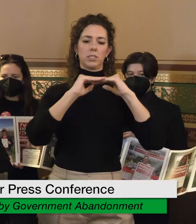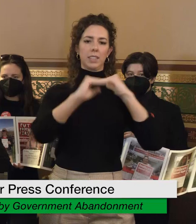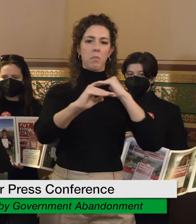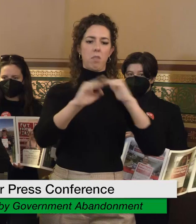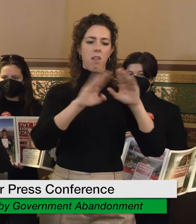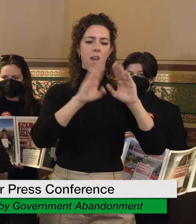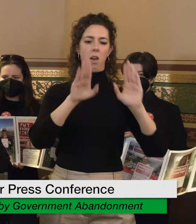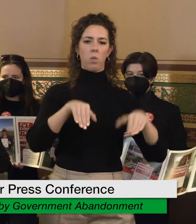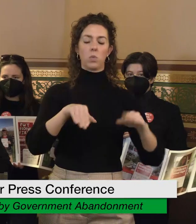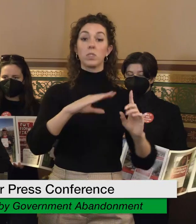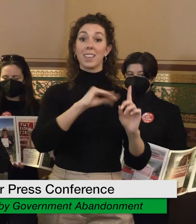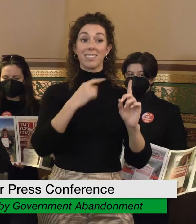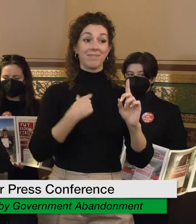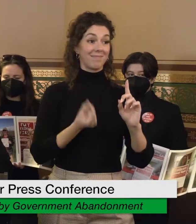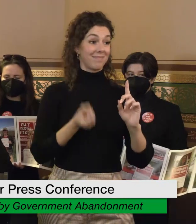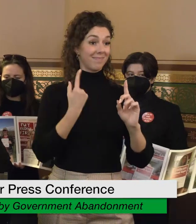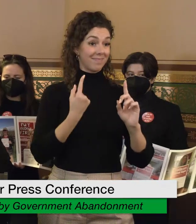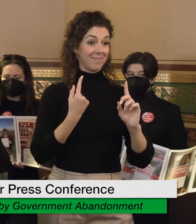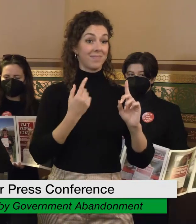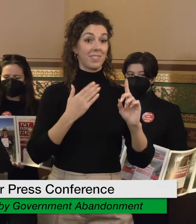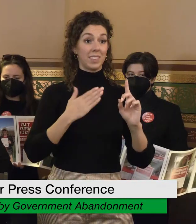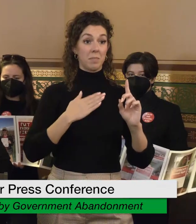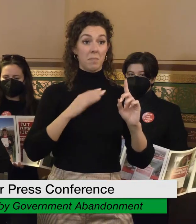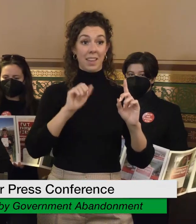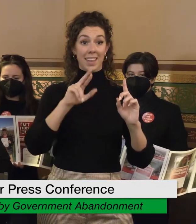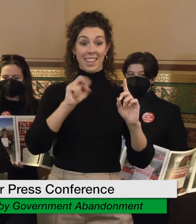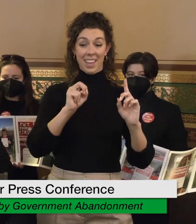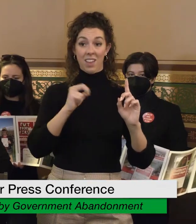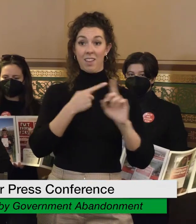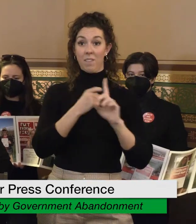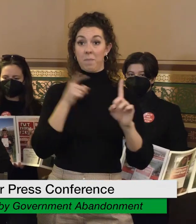and denied care by the pain clinic.